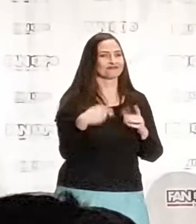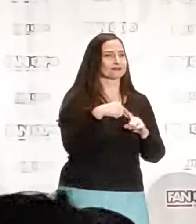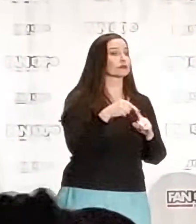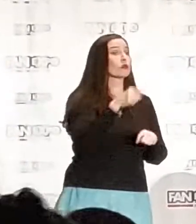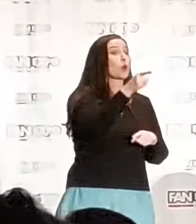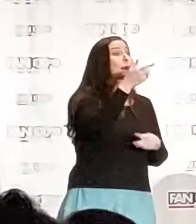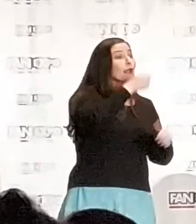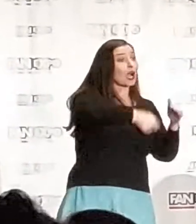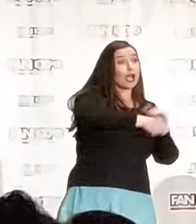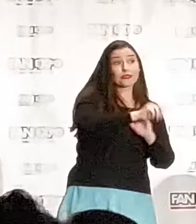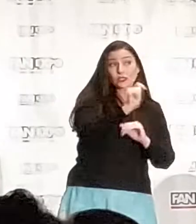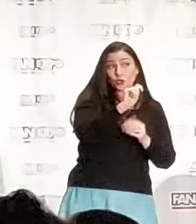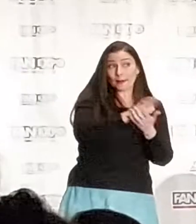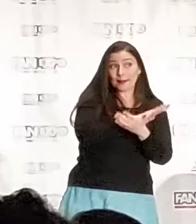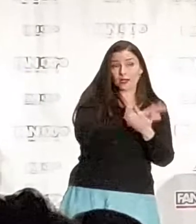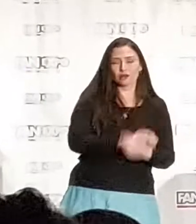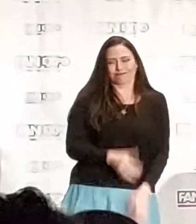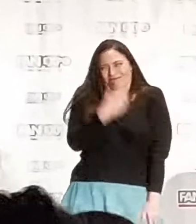toilet